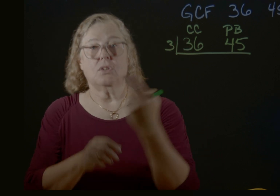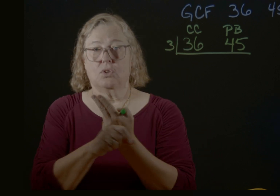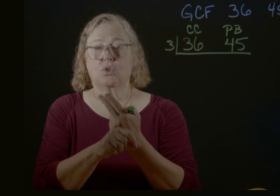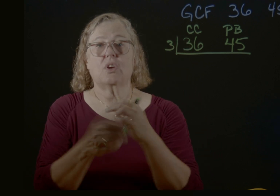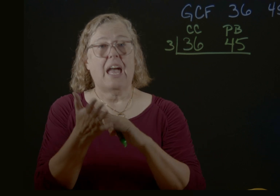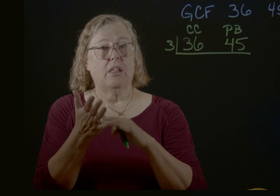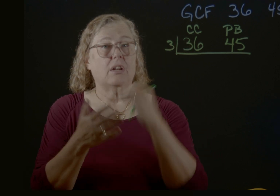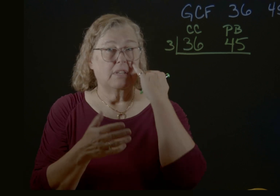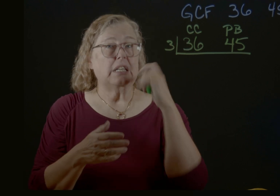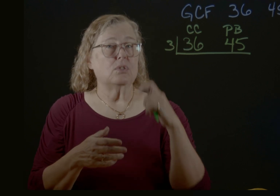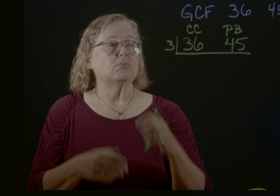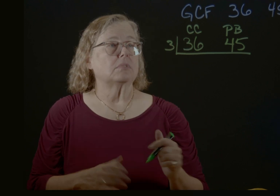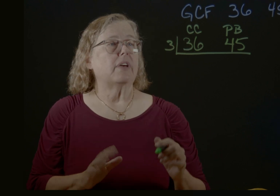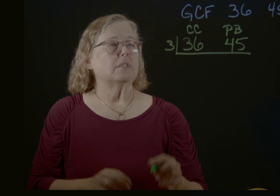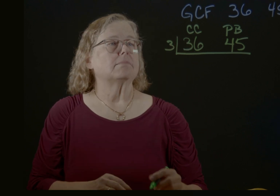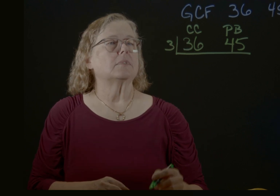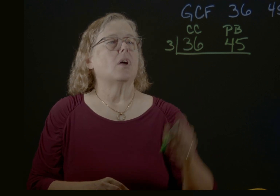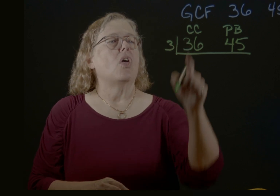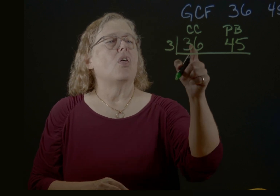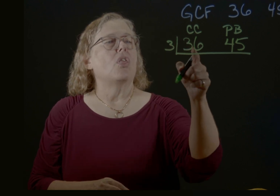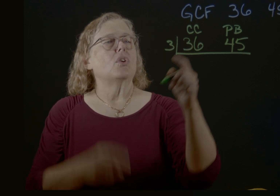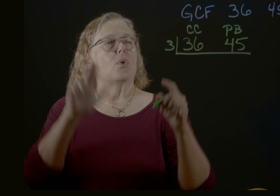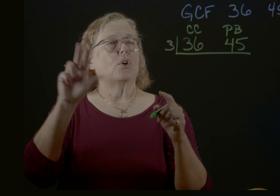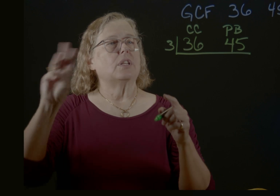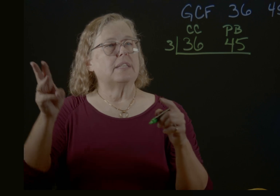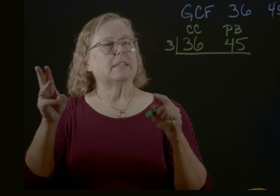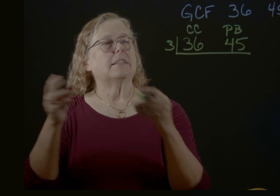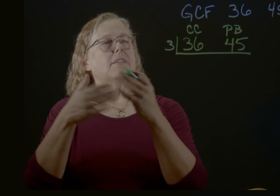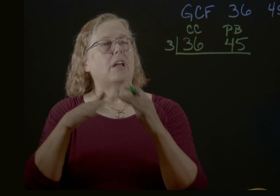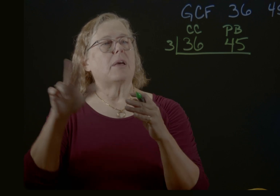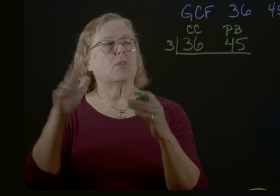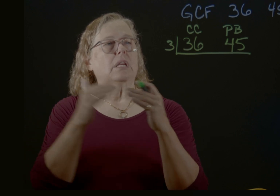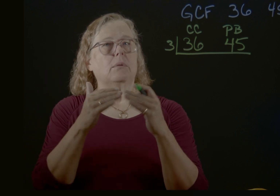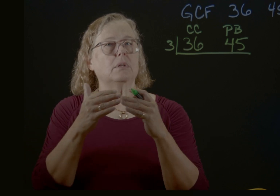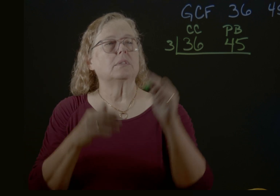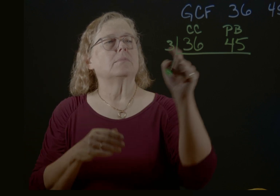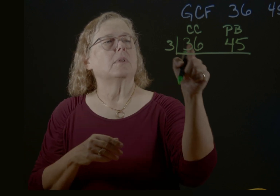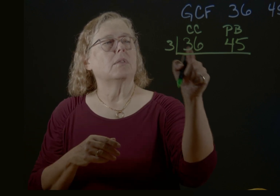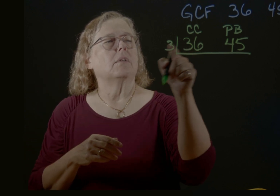So I can use a calculator if I need to, right? So I got 36 divided by 3 is what?